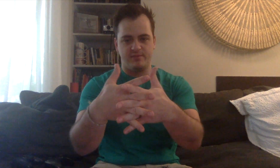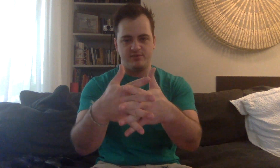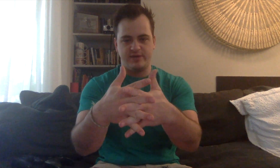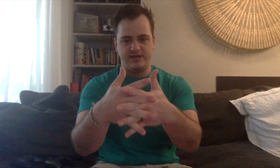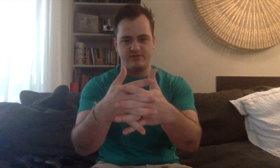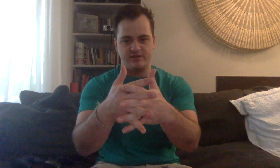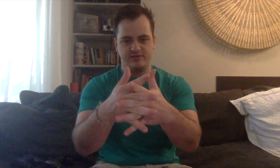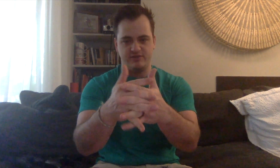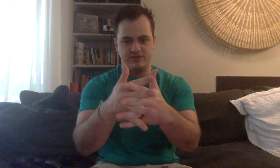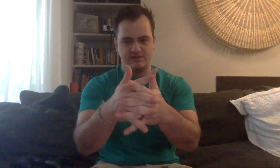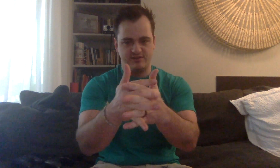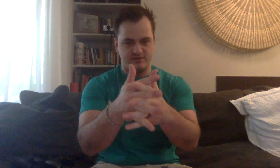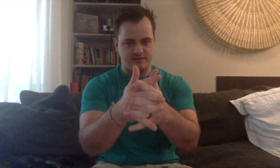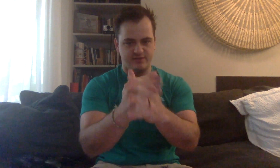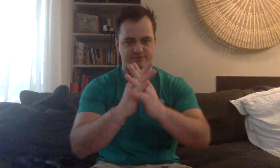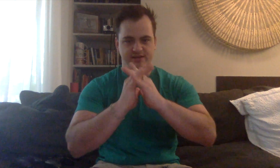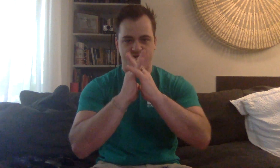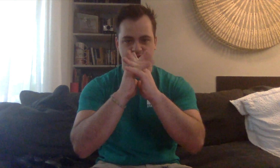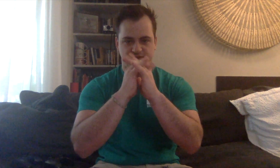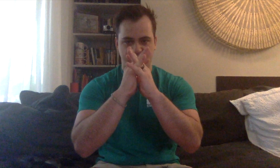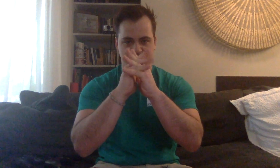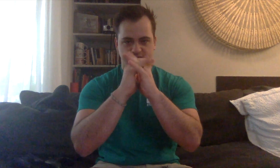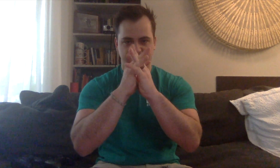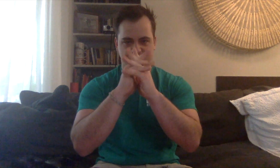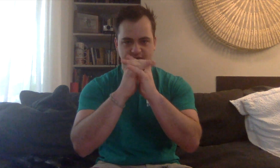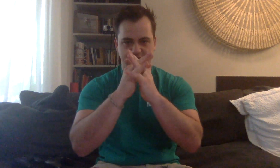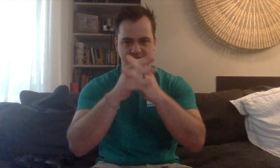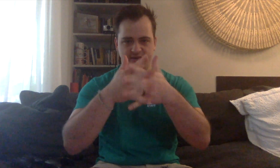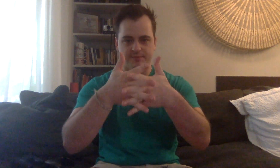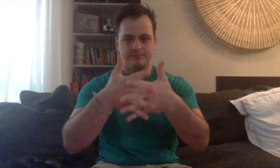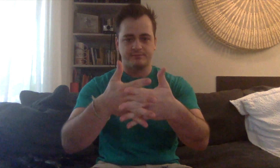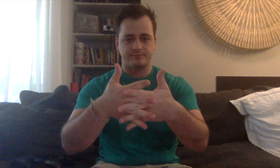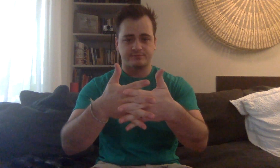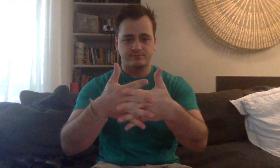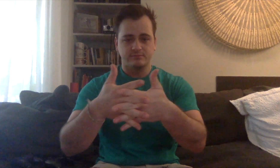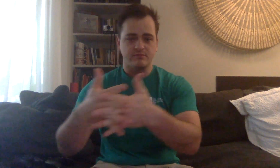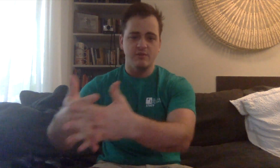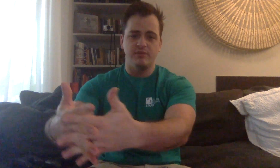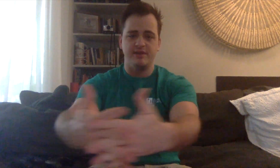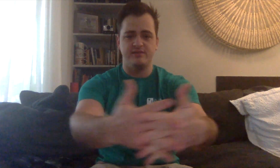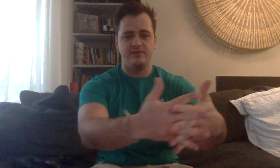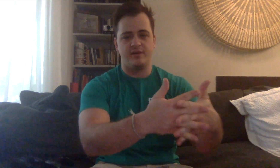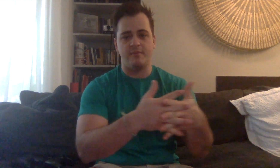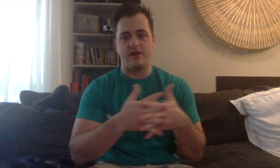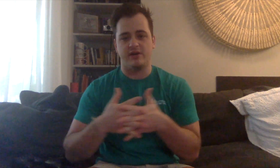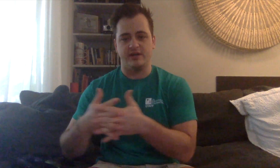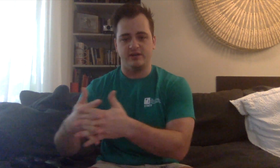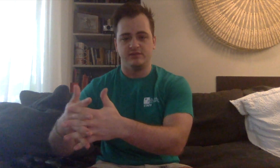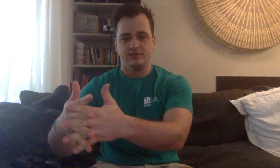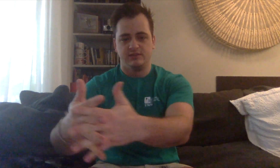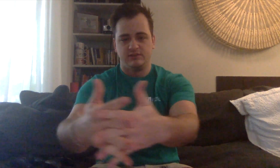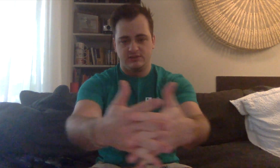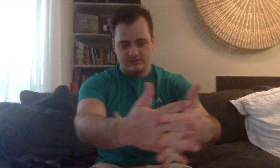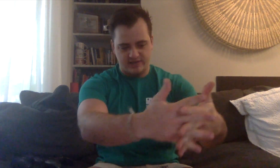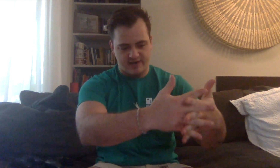between each other. So you can still see the fingers like that. But this is America.